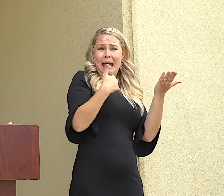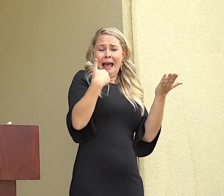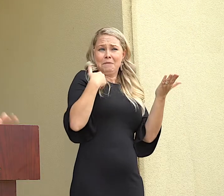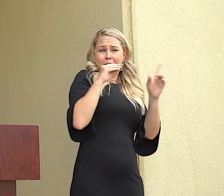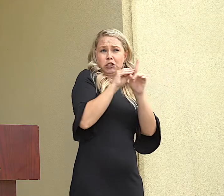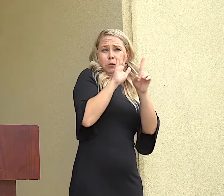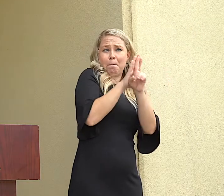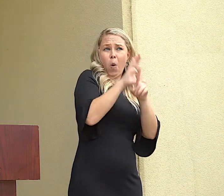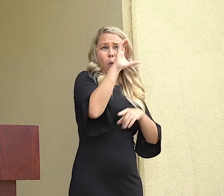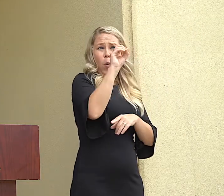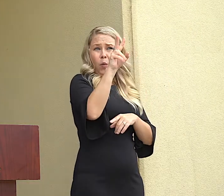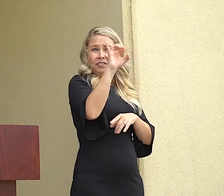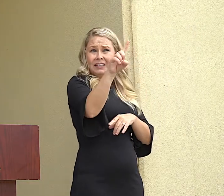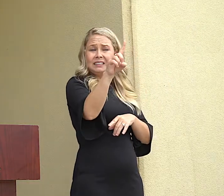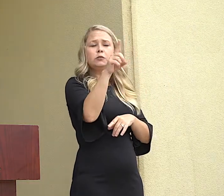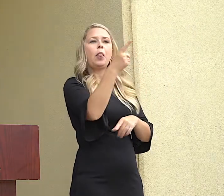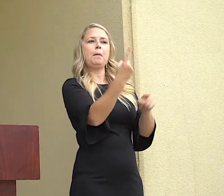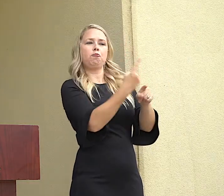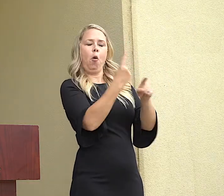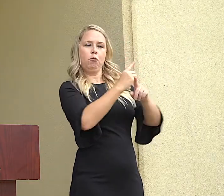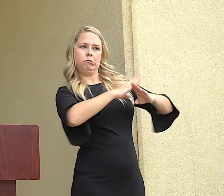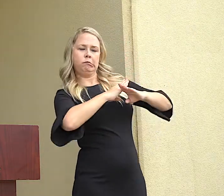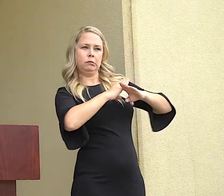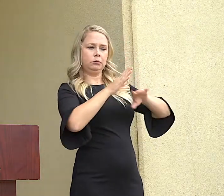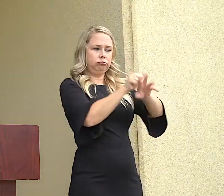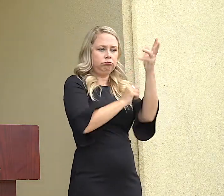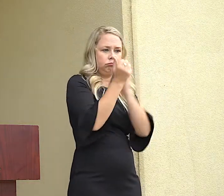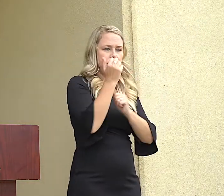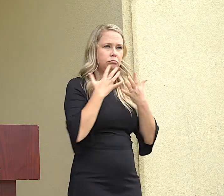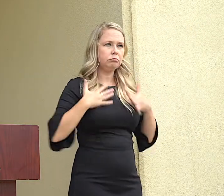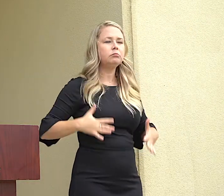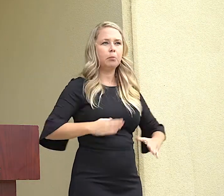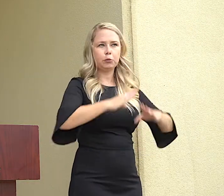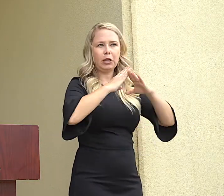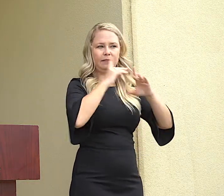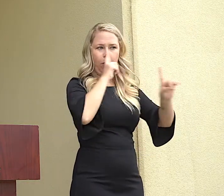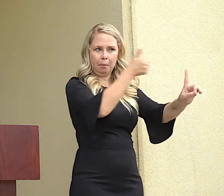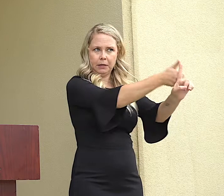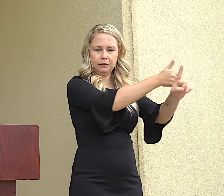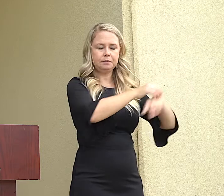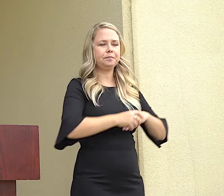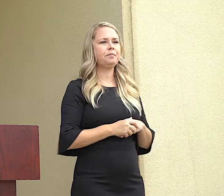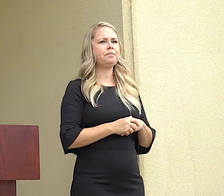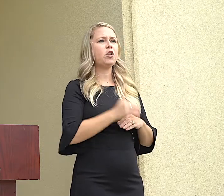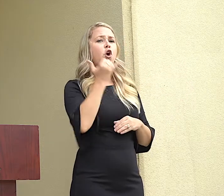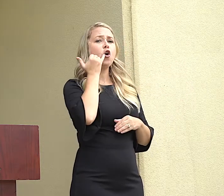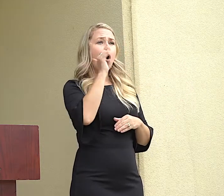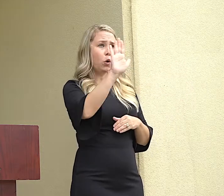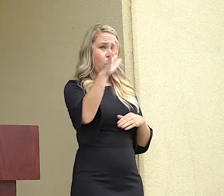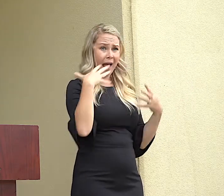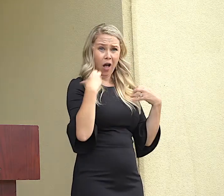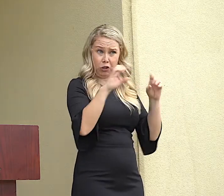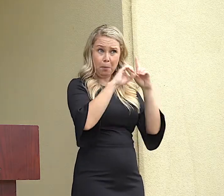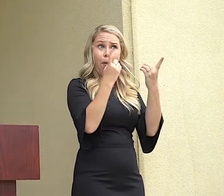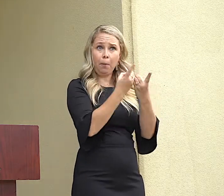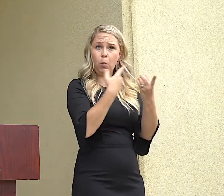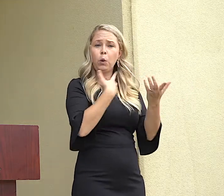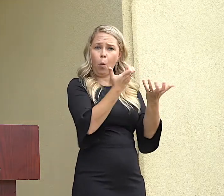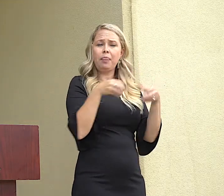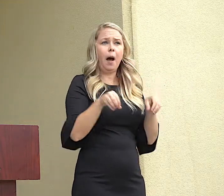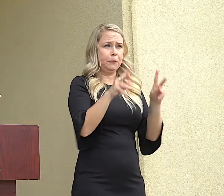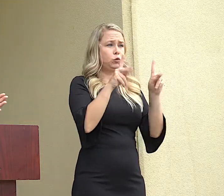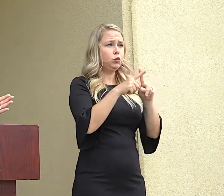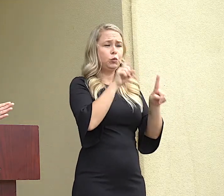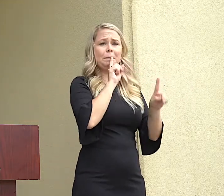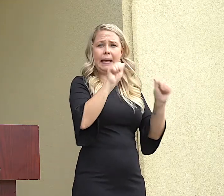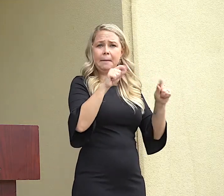been exposed, so they can be appropriately use personal protective equipment. Call your health department, because we want the opportunity to be